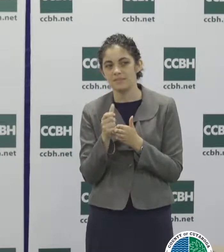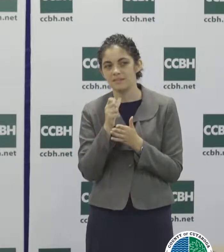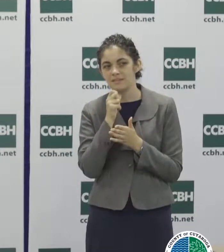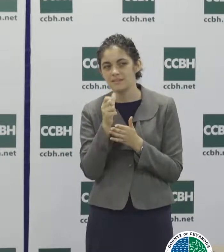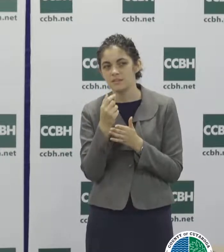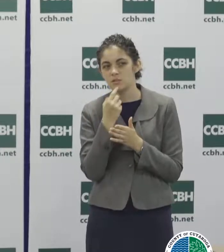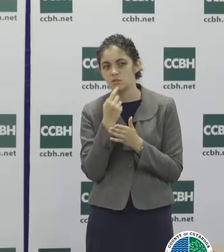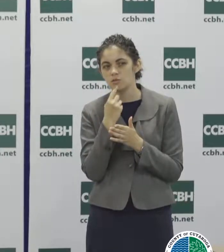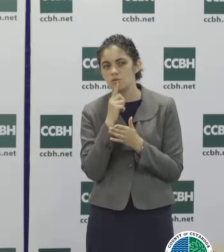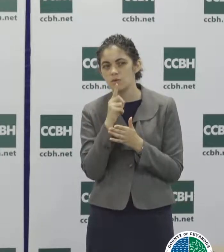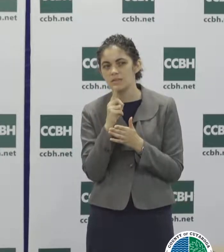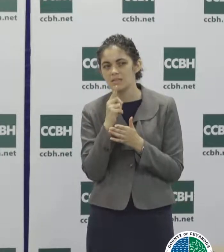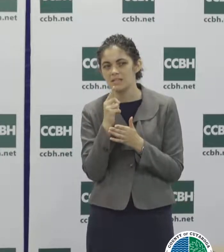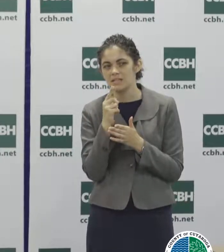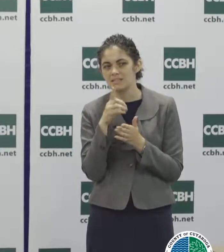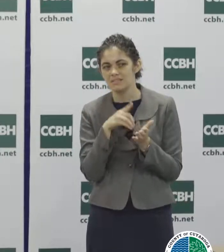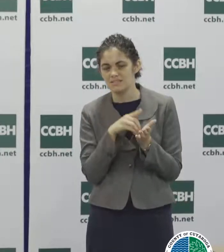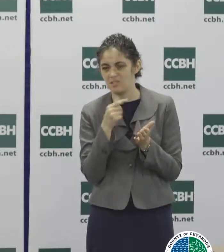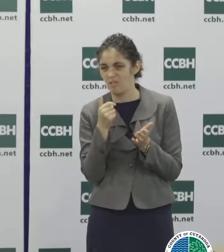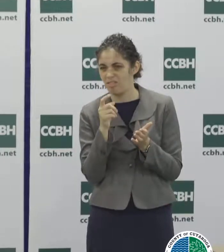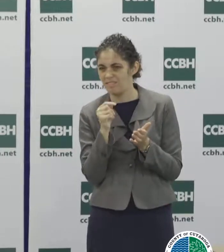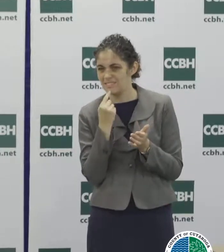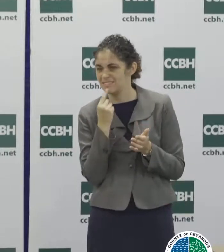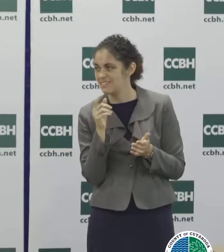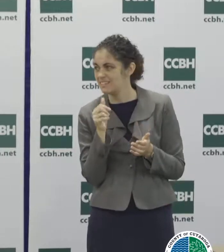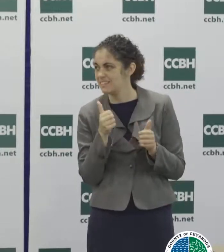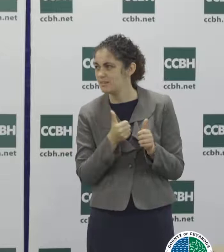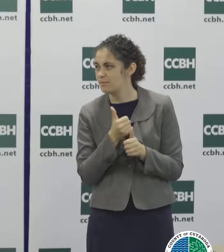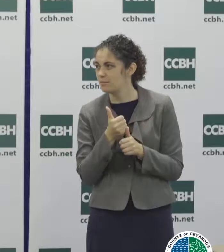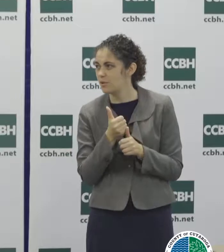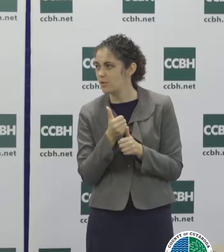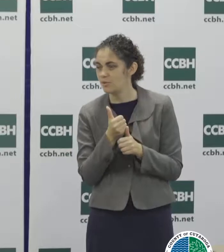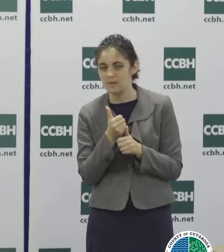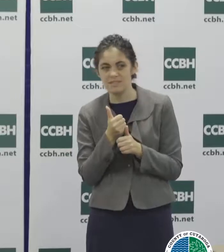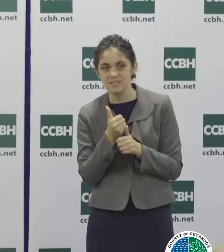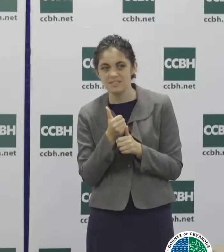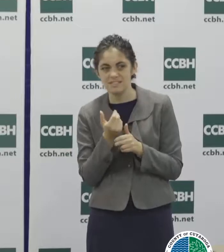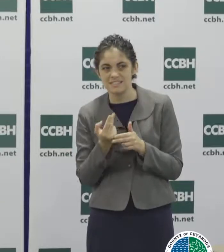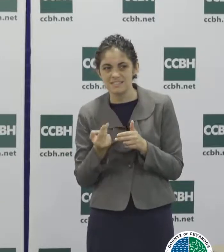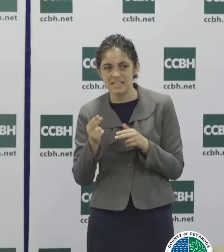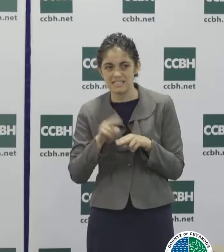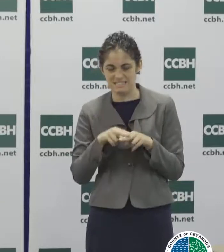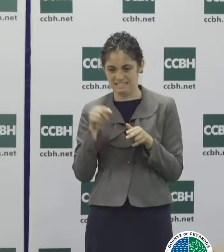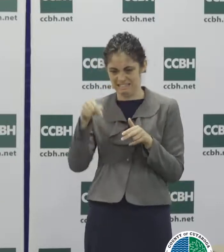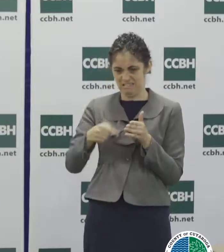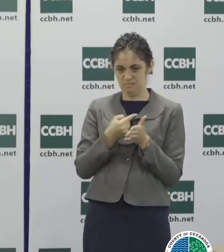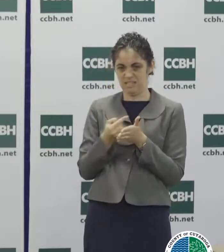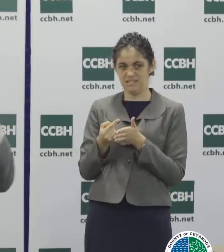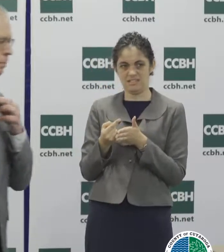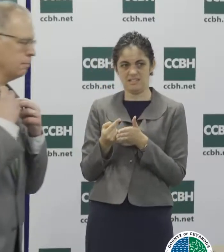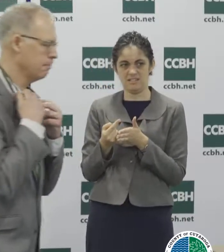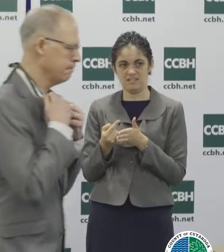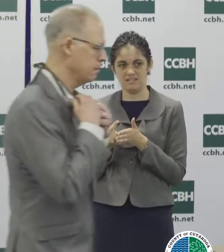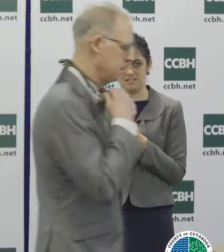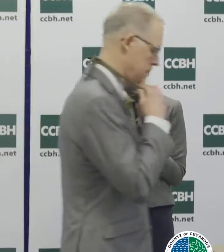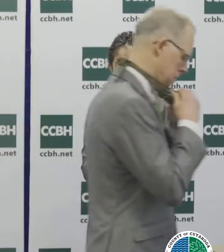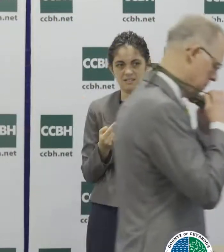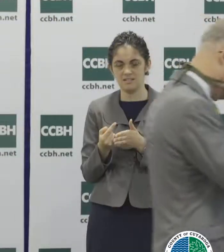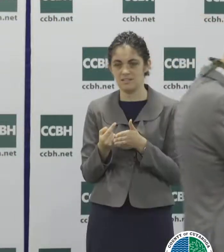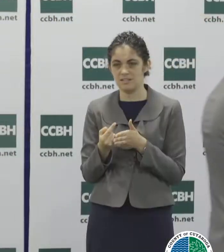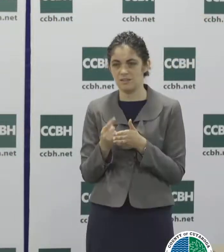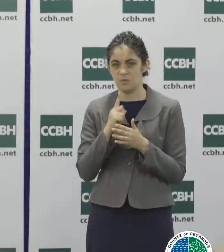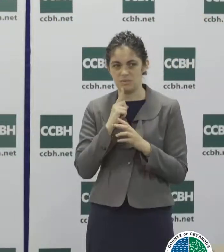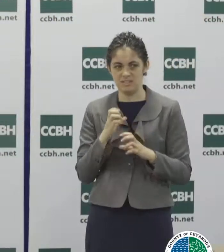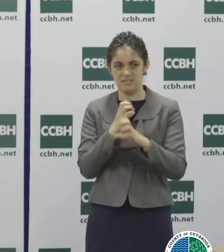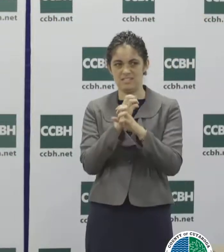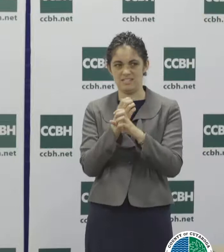what Dr. Golan said, but we've had the most cases this past week than So the crisis here